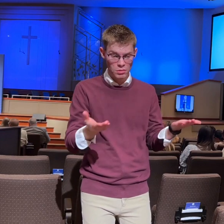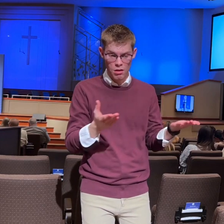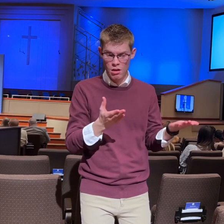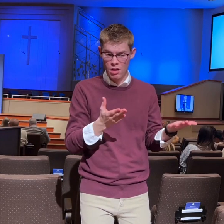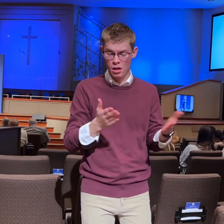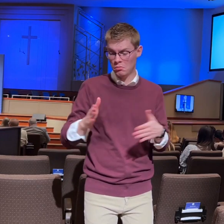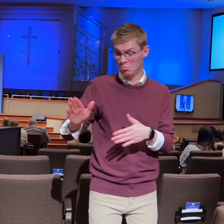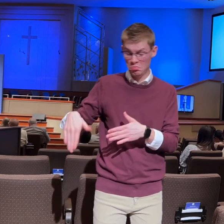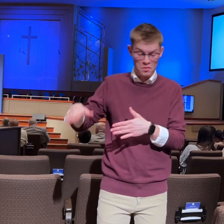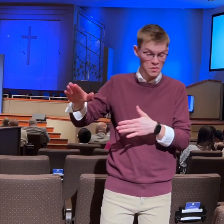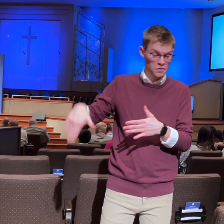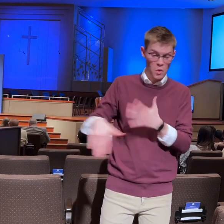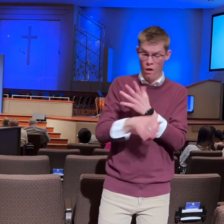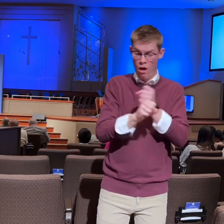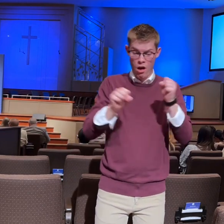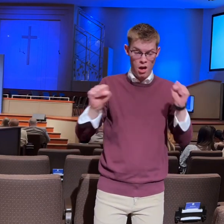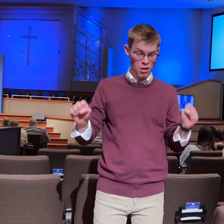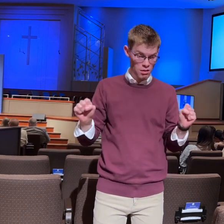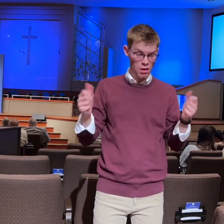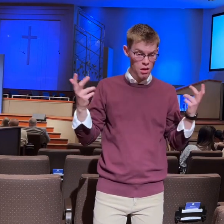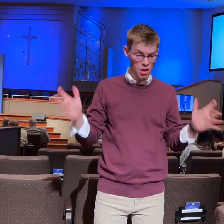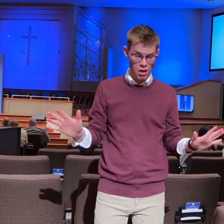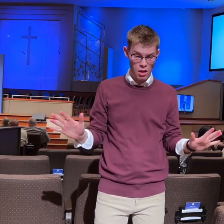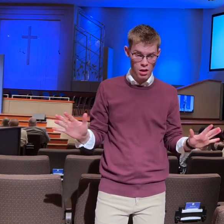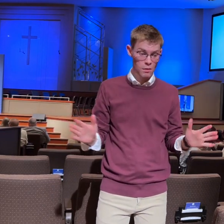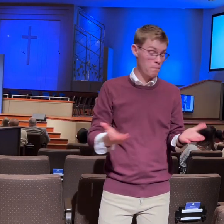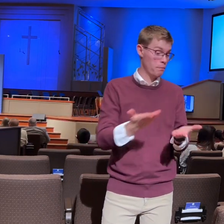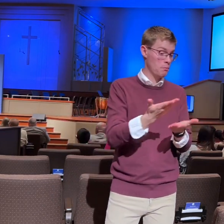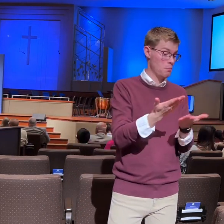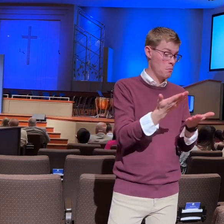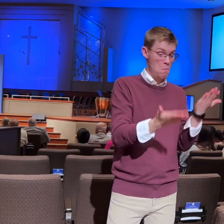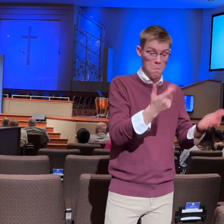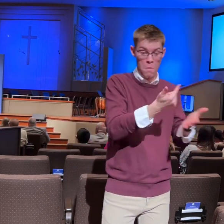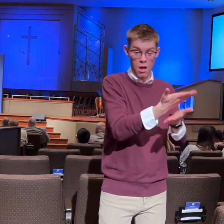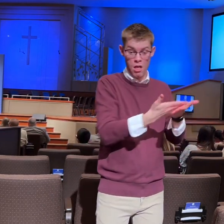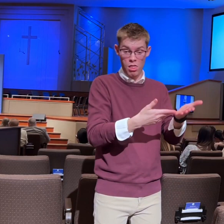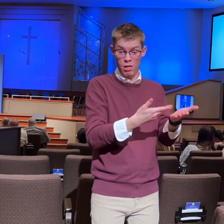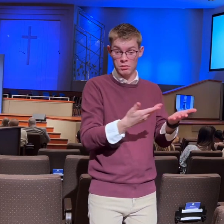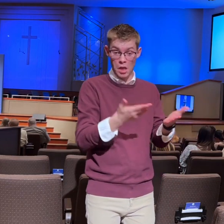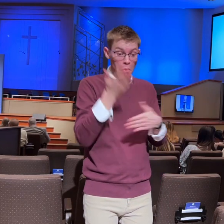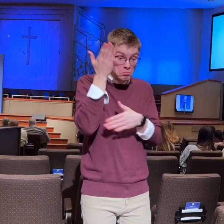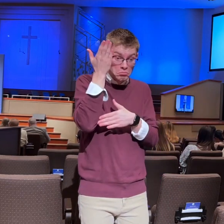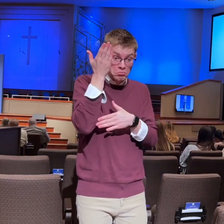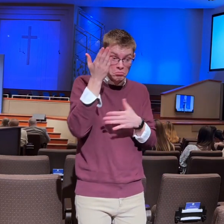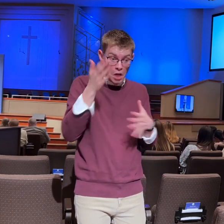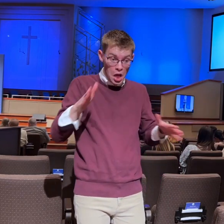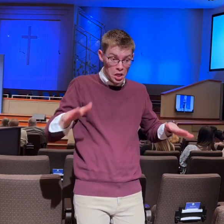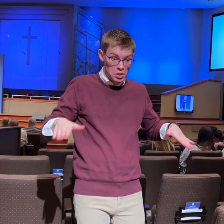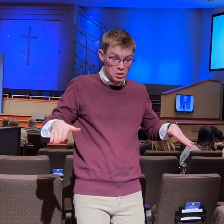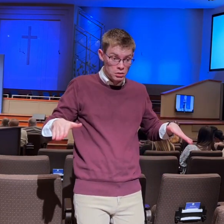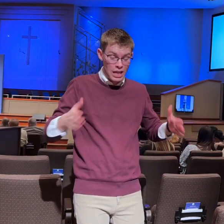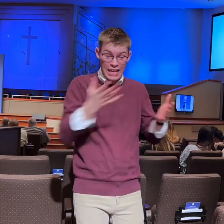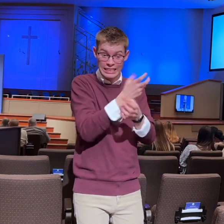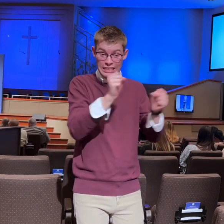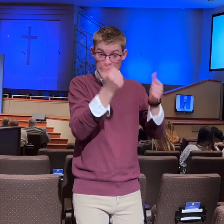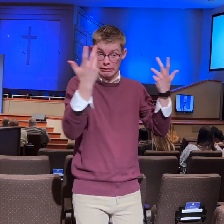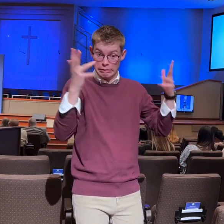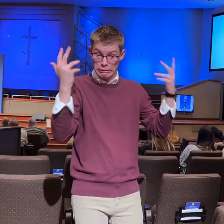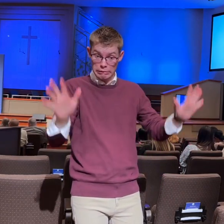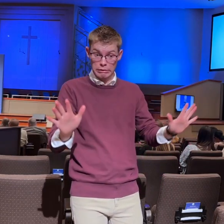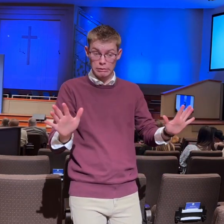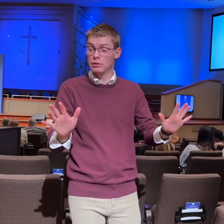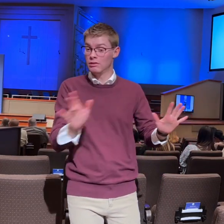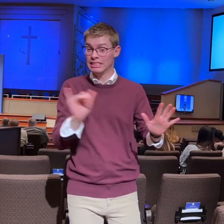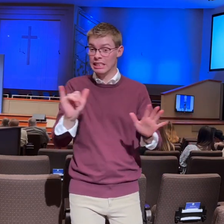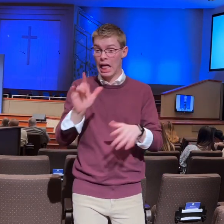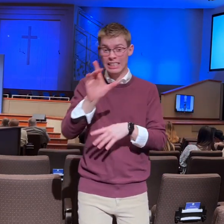saved, obviously. Some perhaps were saved, and then they walk away, and as was the case with Demas,